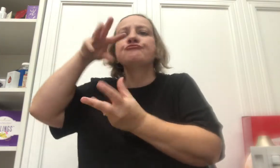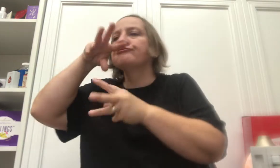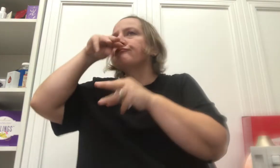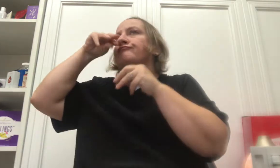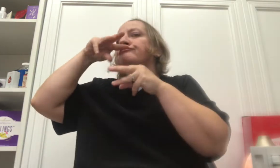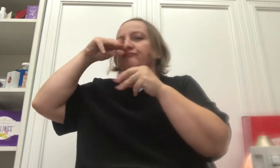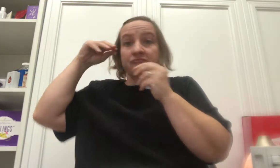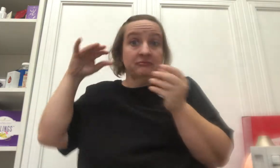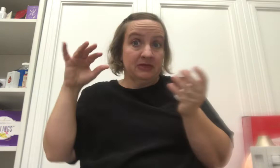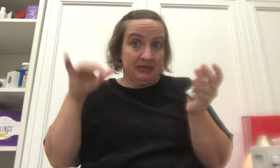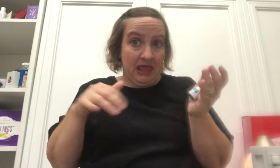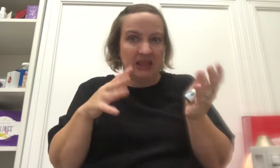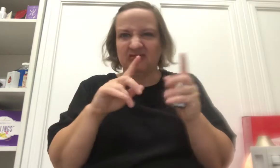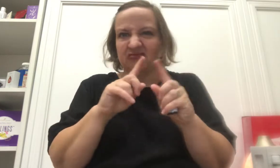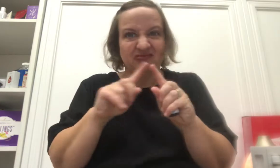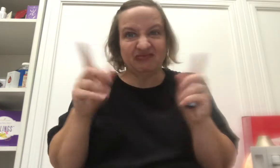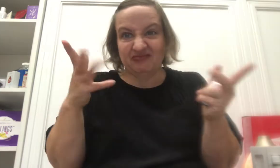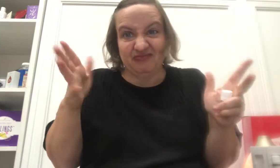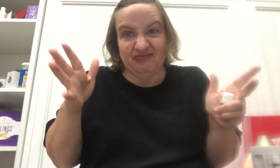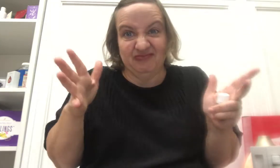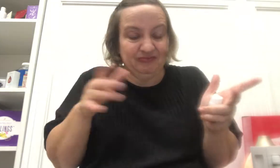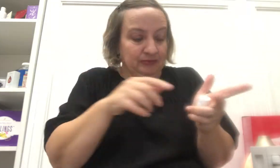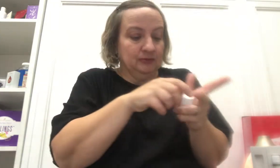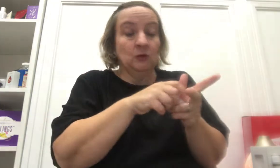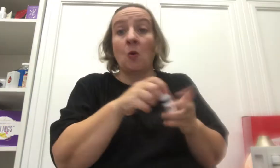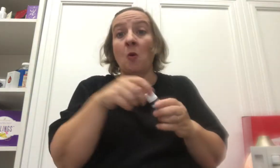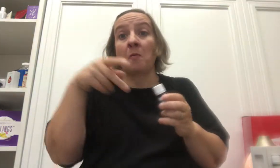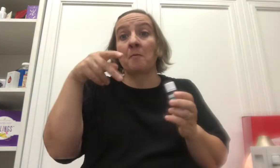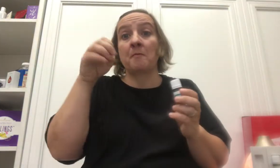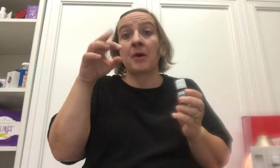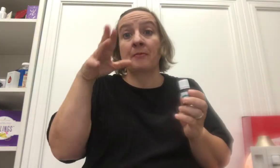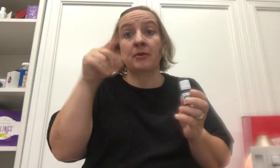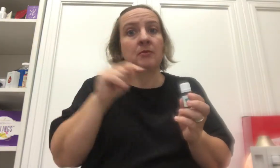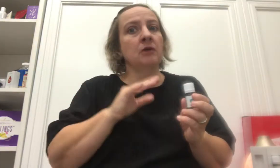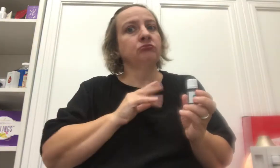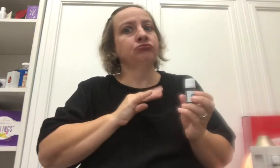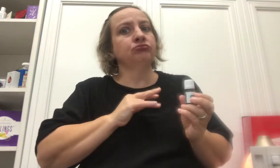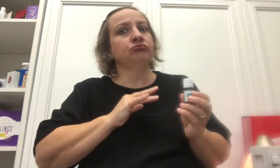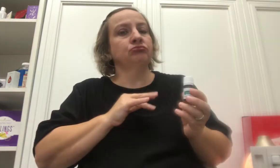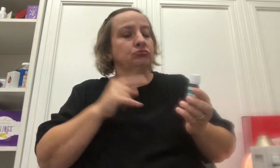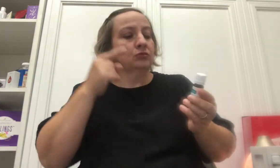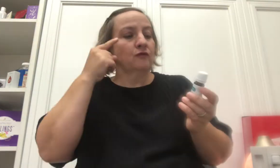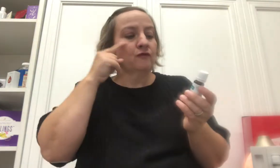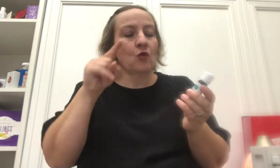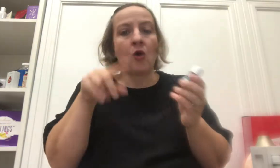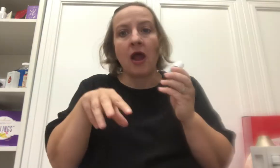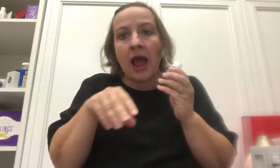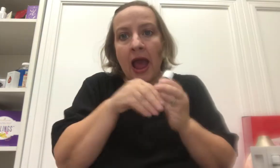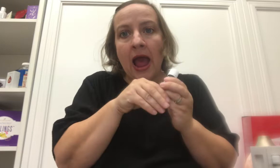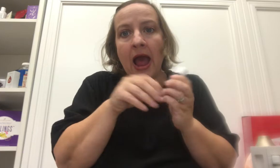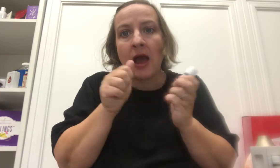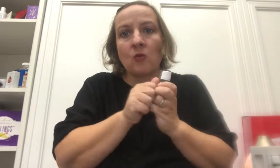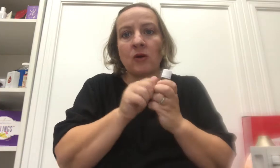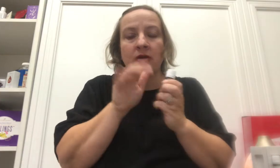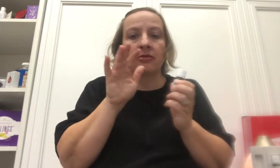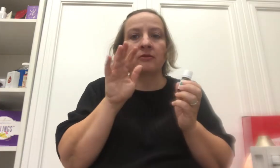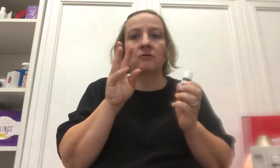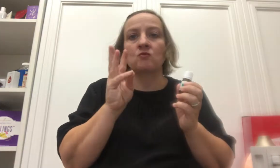use it topically and aromatically. That's really the only difference, is the label directions. So peppermint